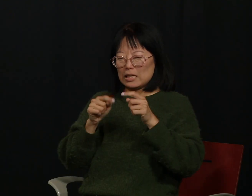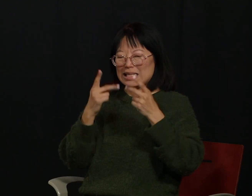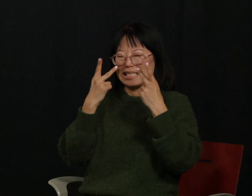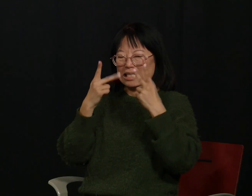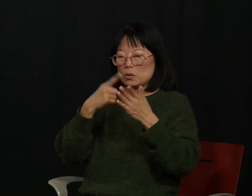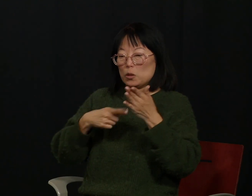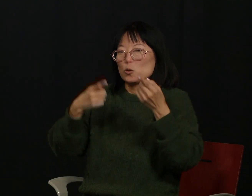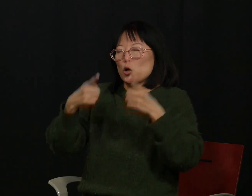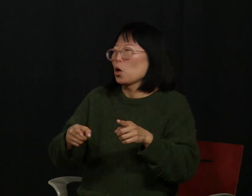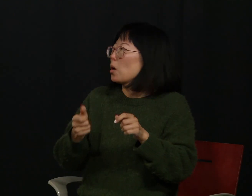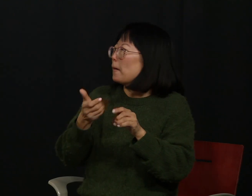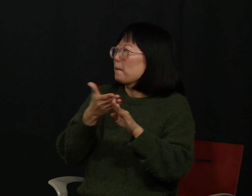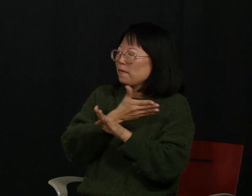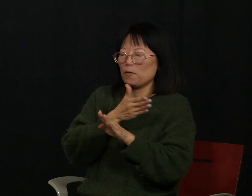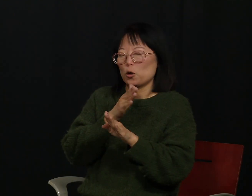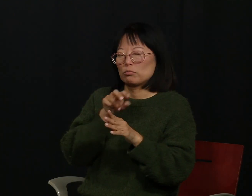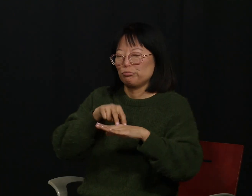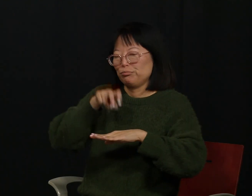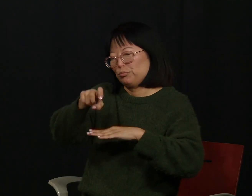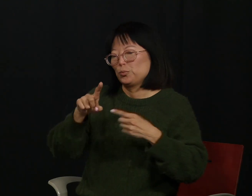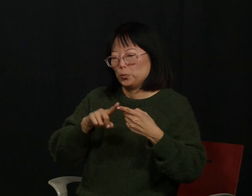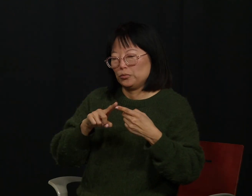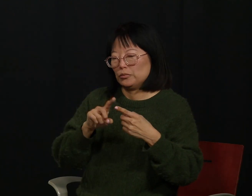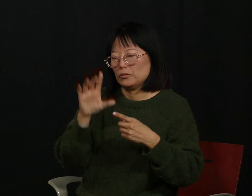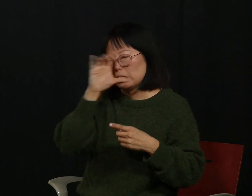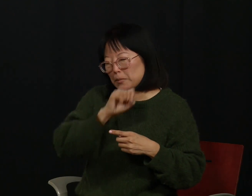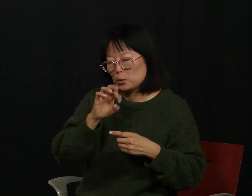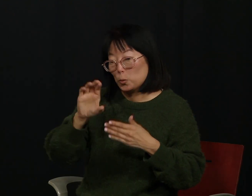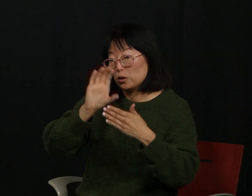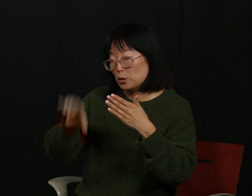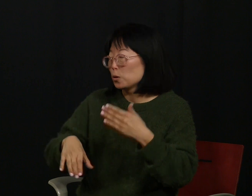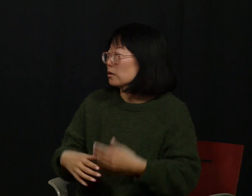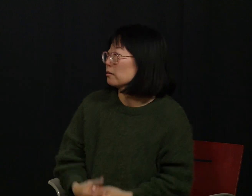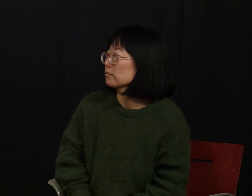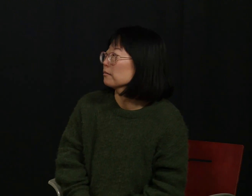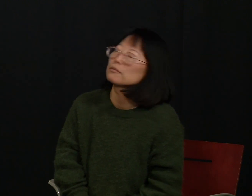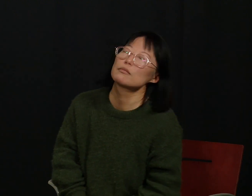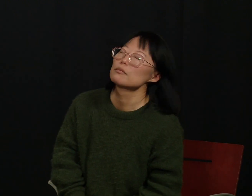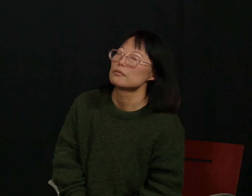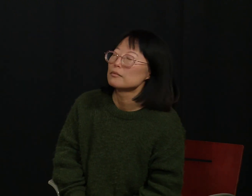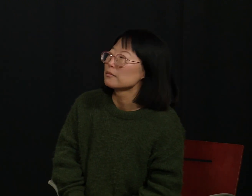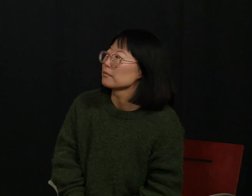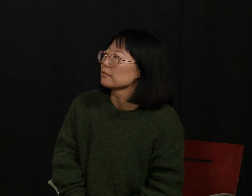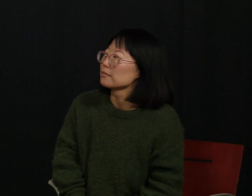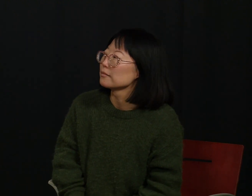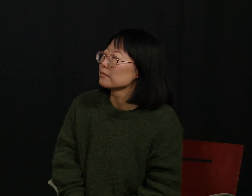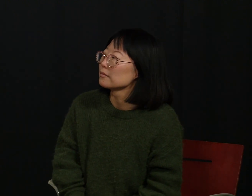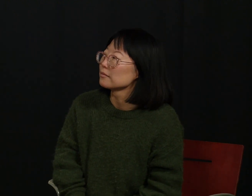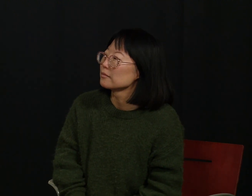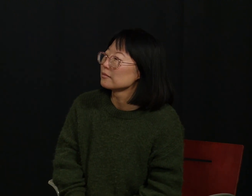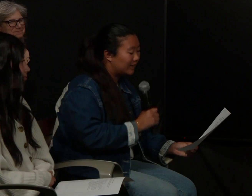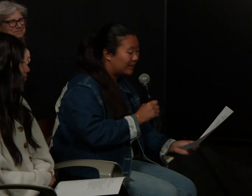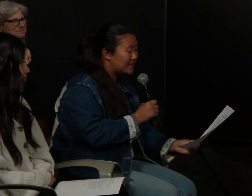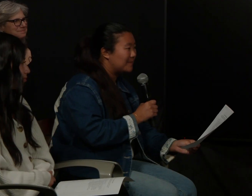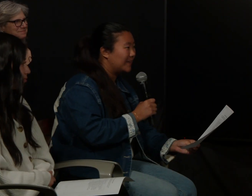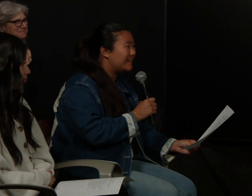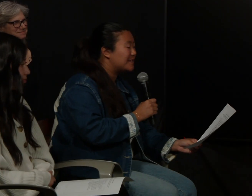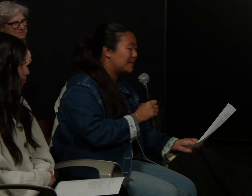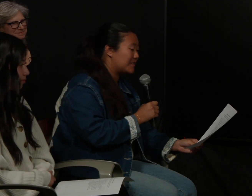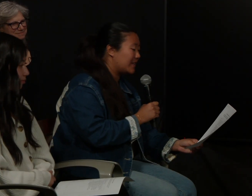have to look at everything before we make assumptions to lead to conclusions. Awesome, thank you so much.